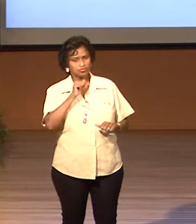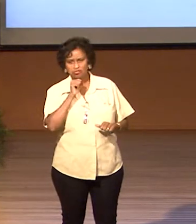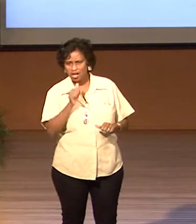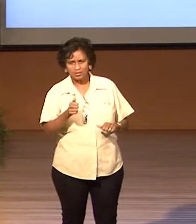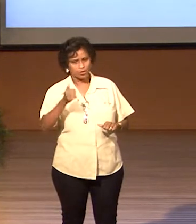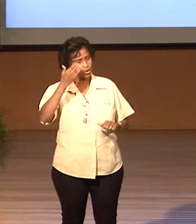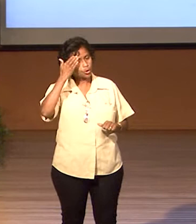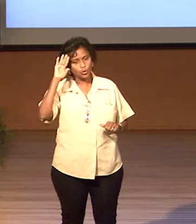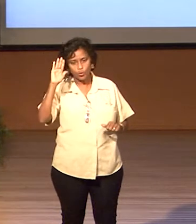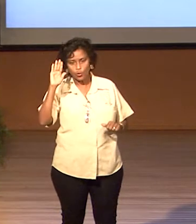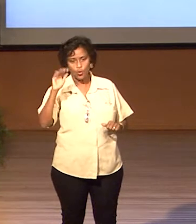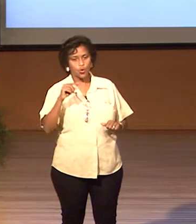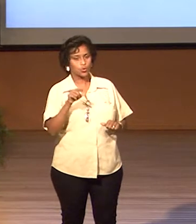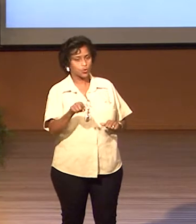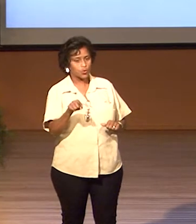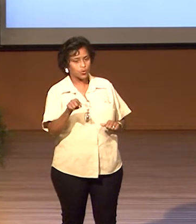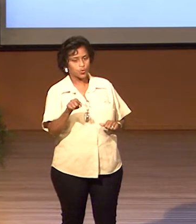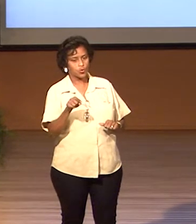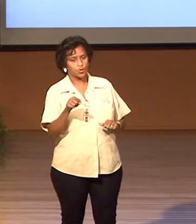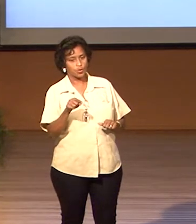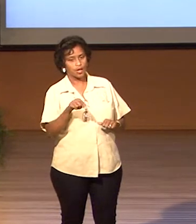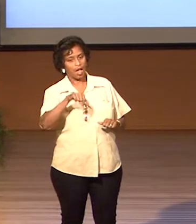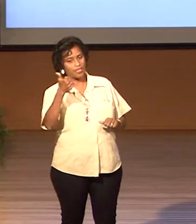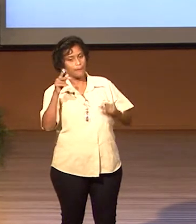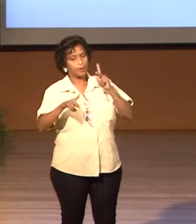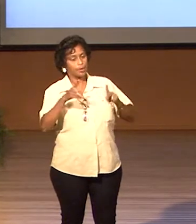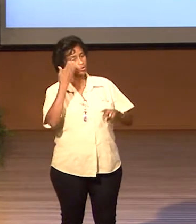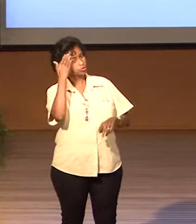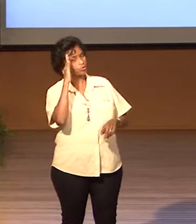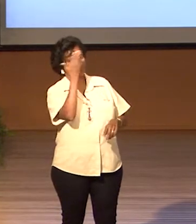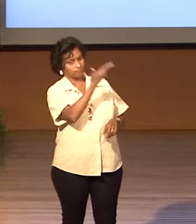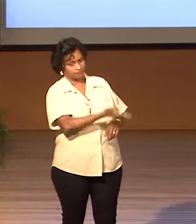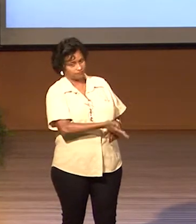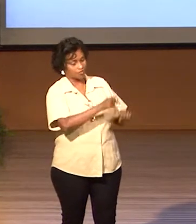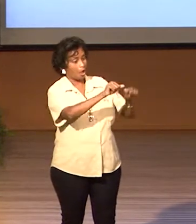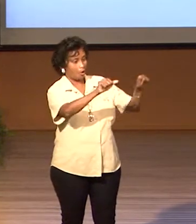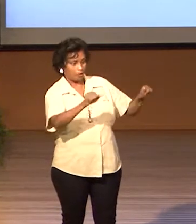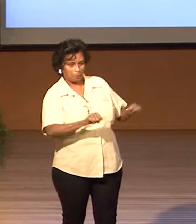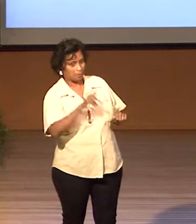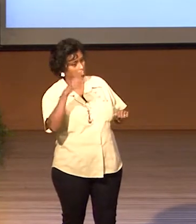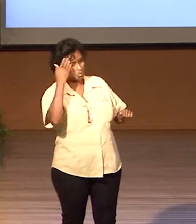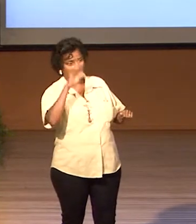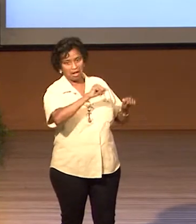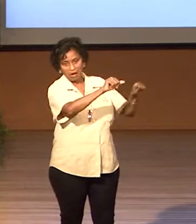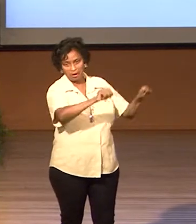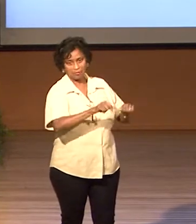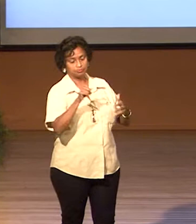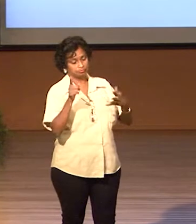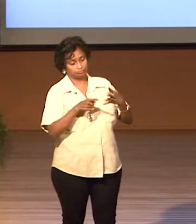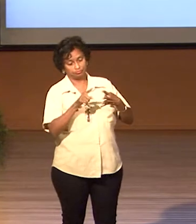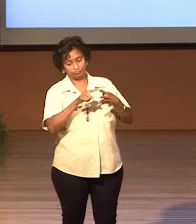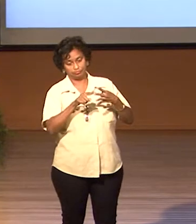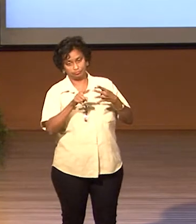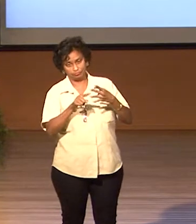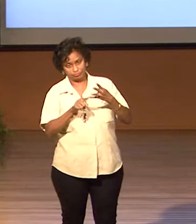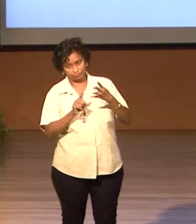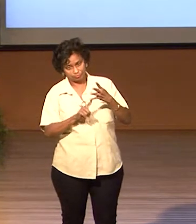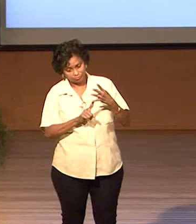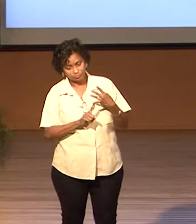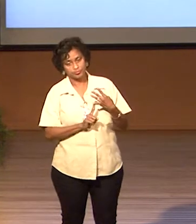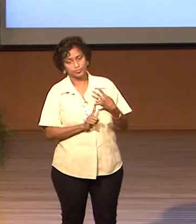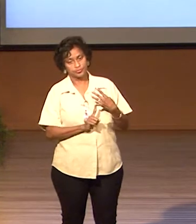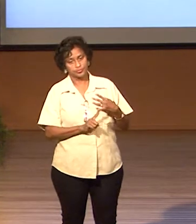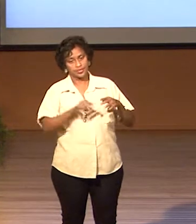known to others. This is the unknown area. And I guess it's the most exciting in a way, because this is the area that will reveal